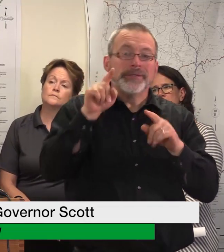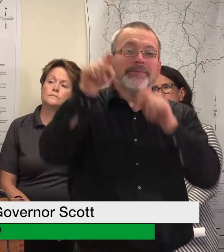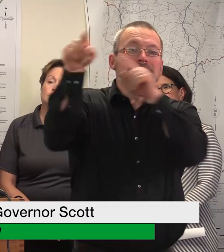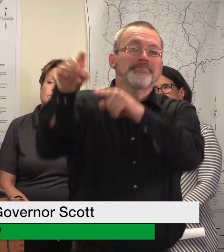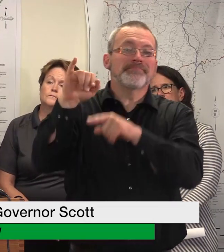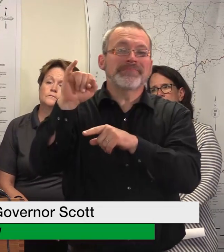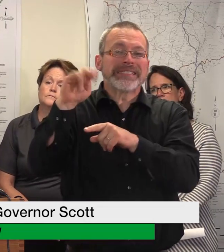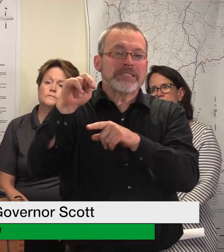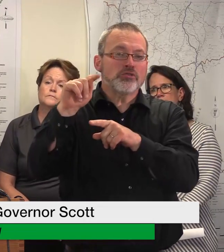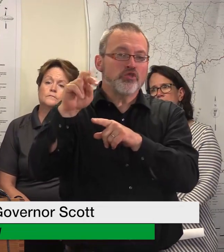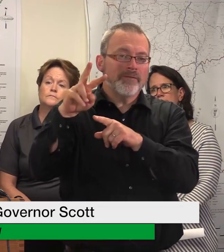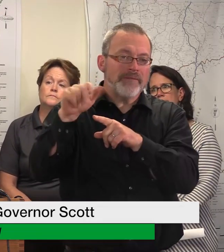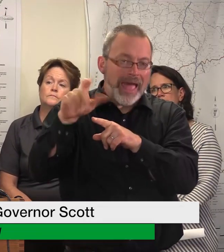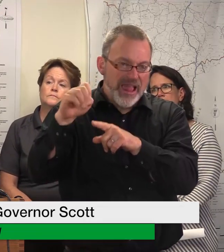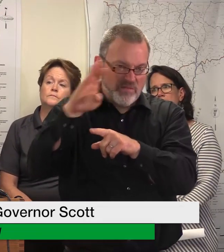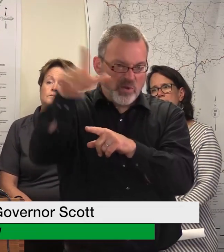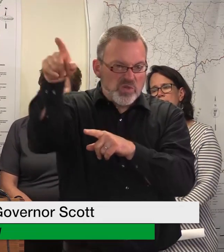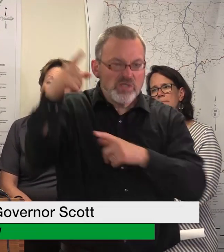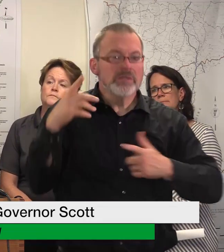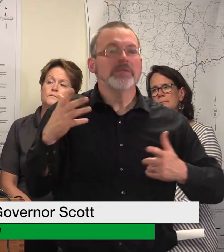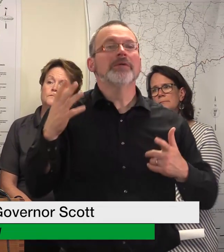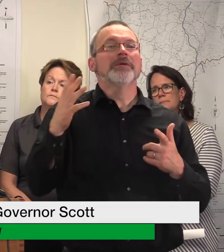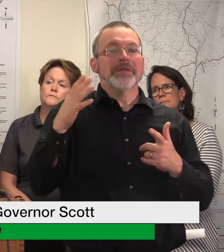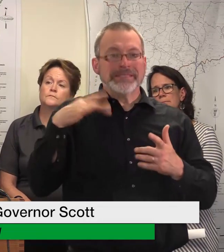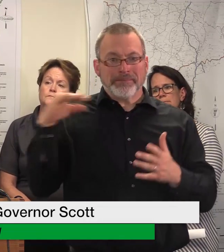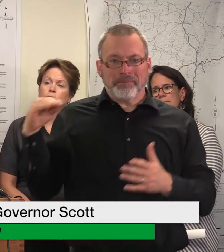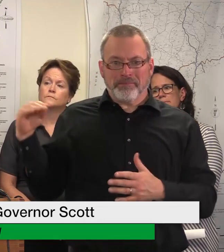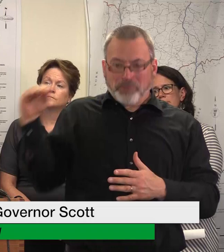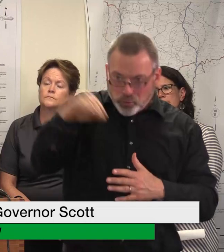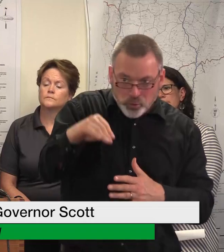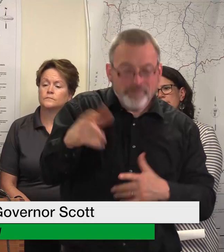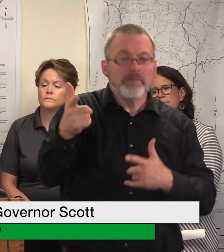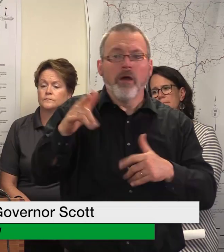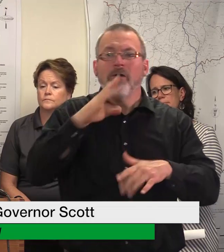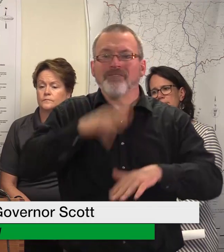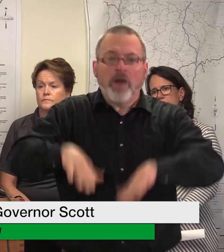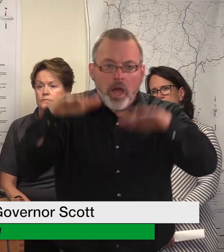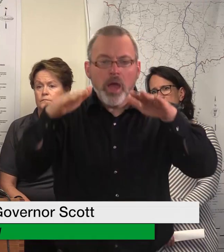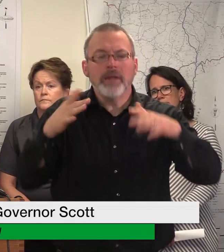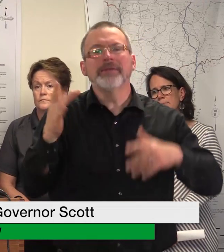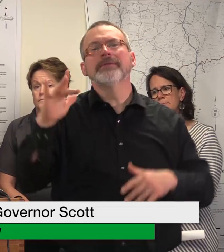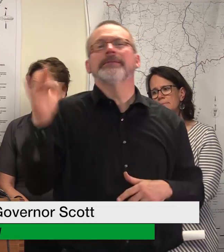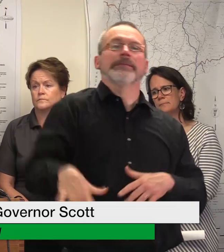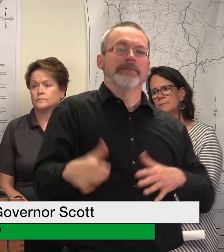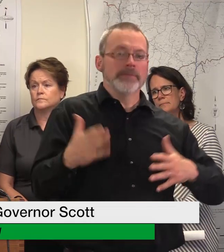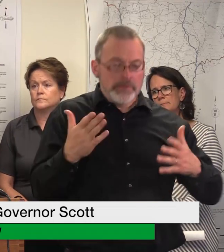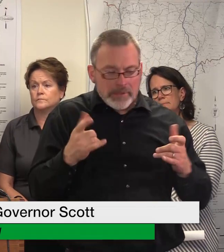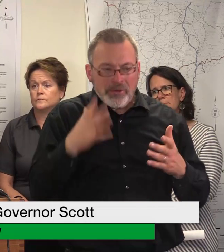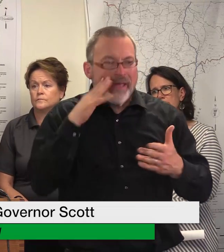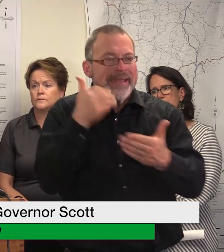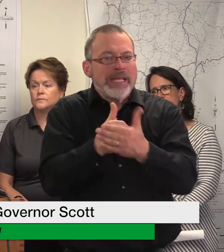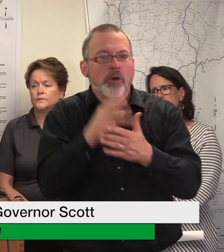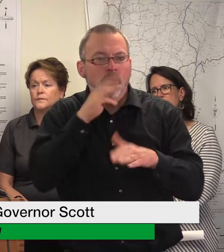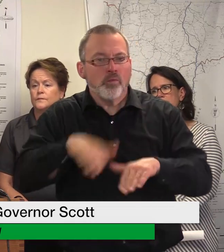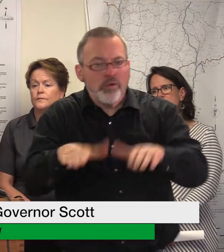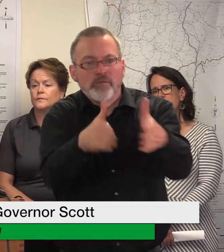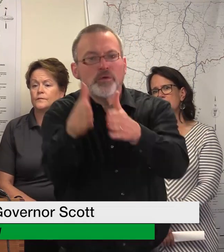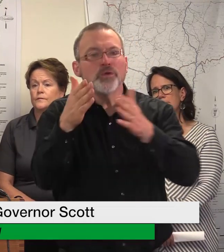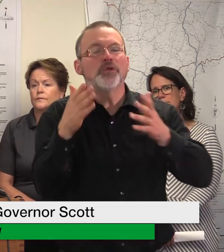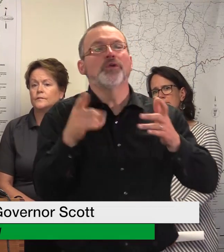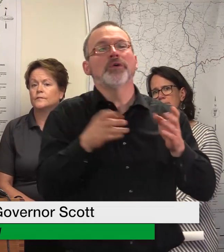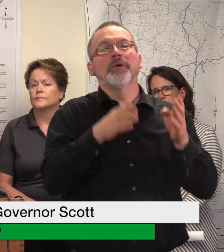was flooded twice before we moved out, but all along, lots of other riverways, Dog River Farm, and you can